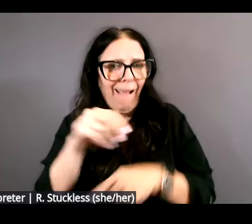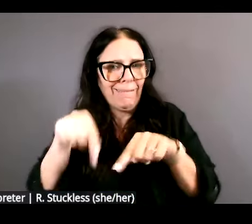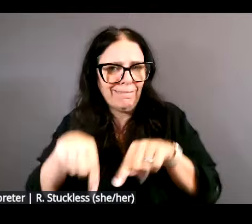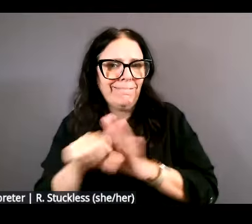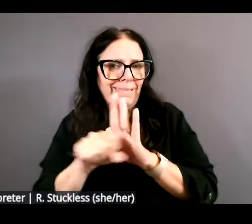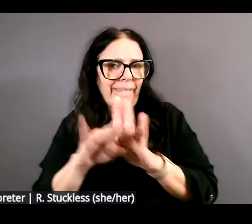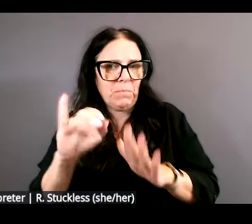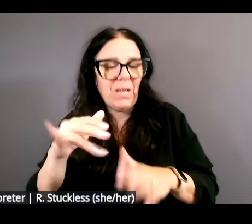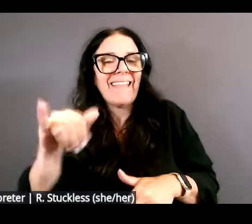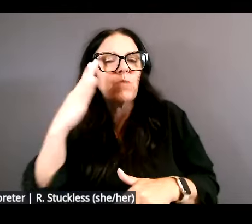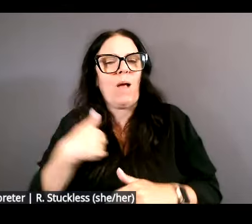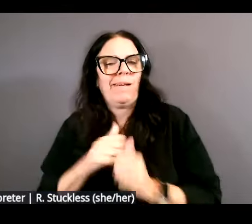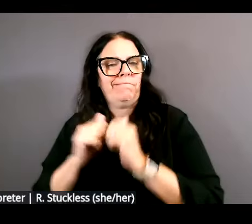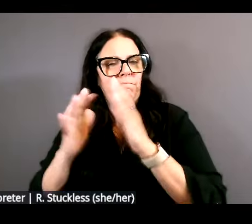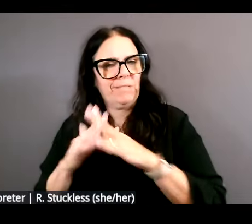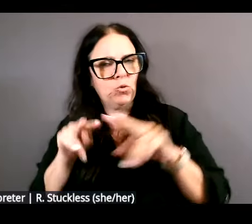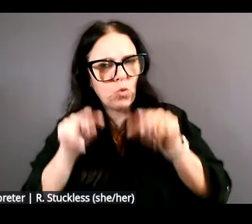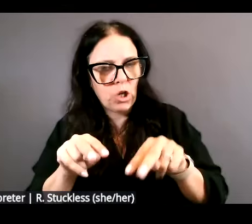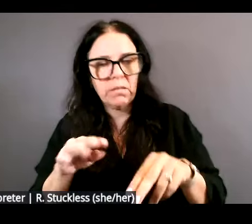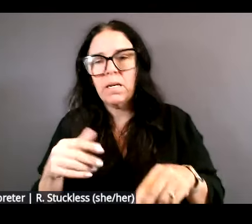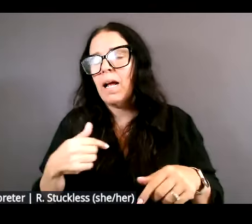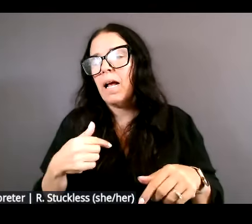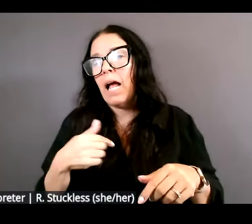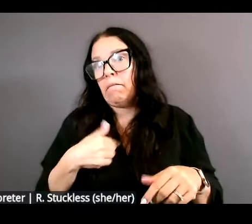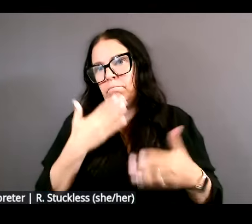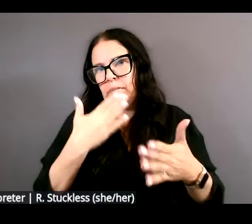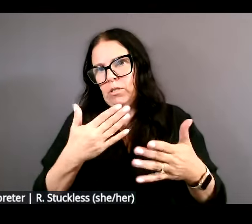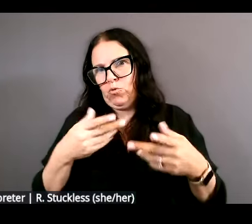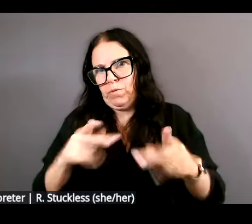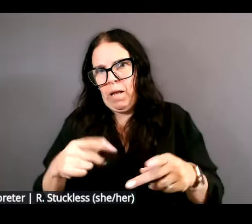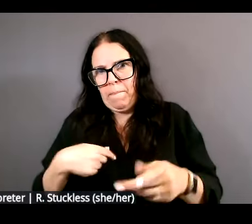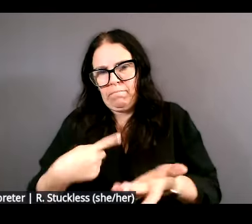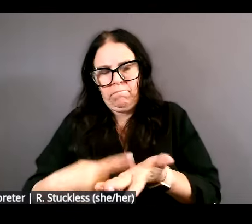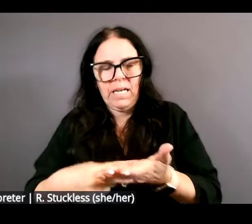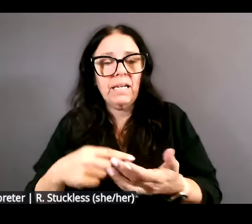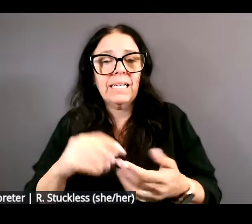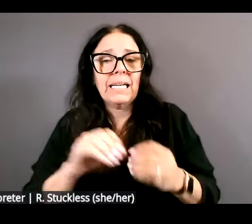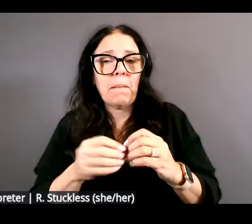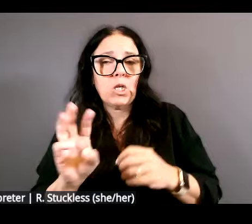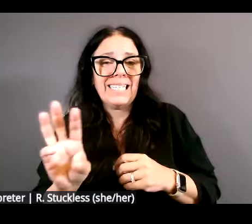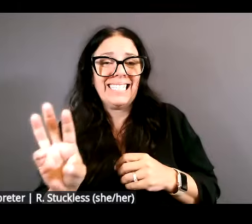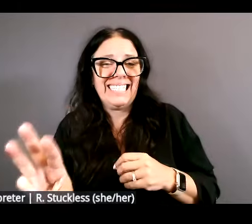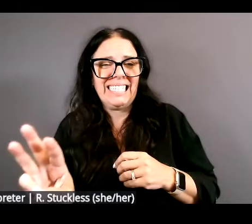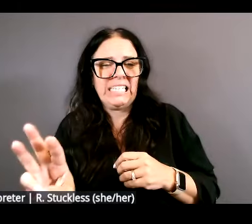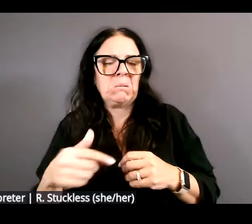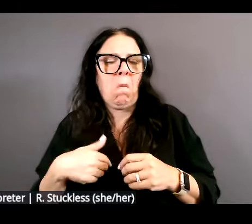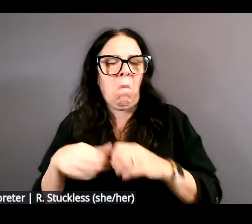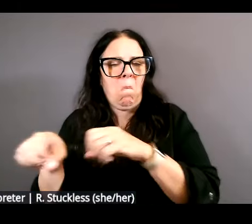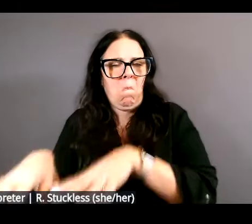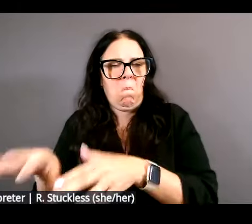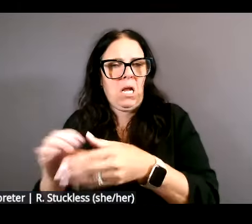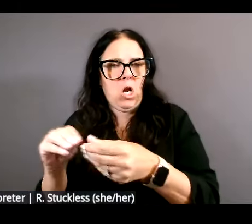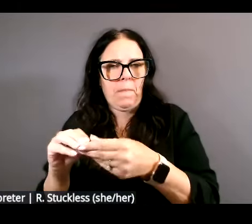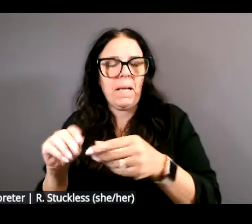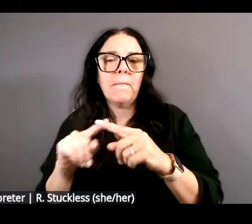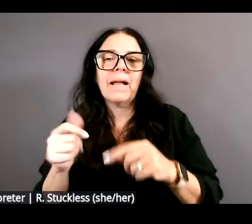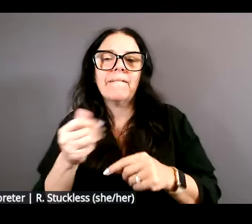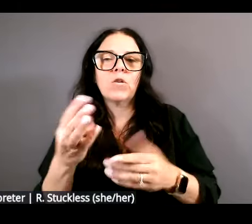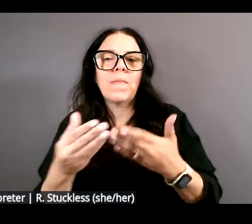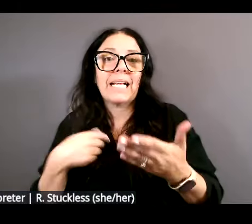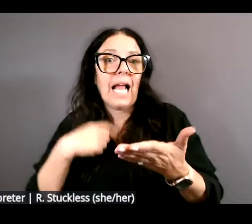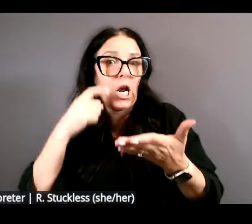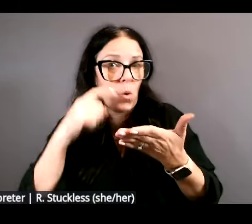the ability to talk to these two. I don't have anything on number 6, so I will draw those comments, but just a couple things I noticed and that you brought